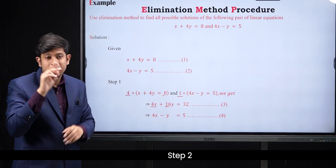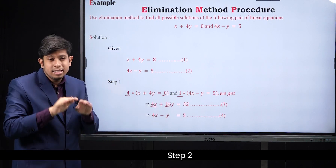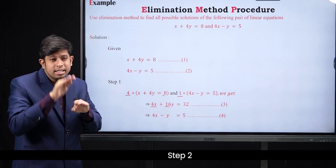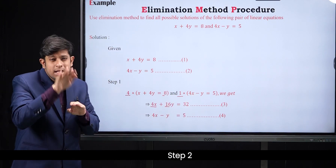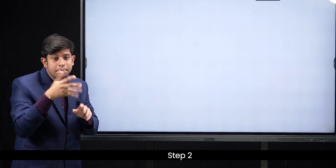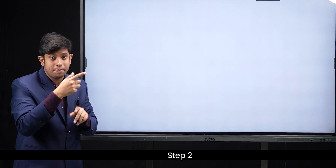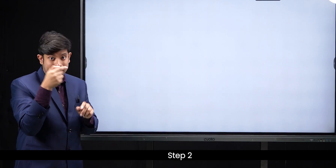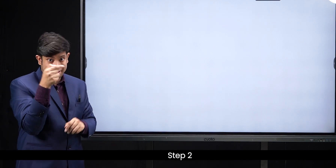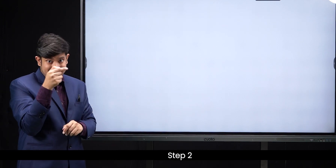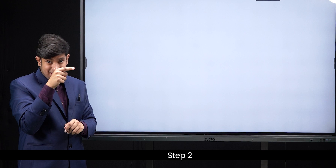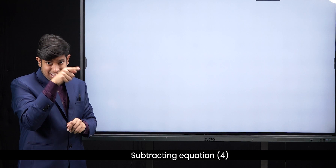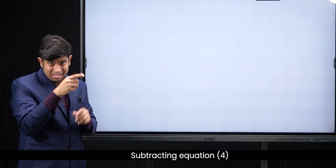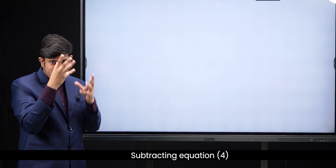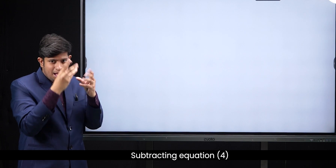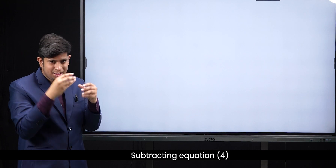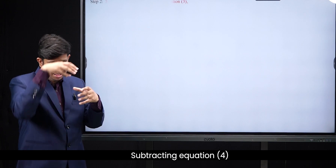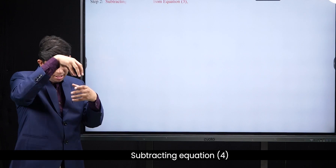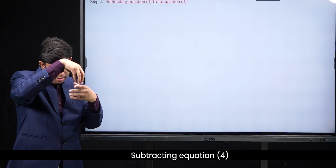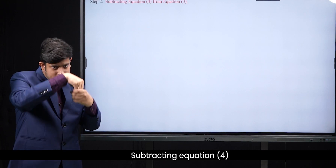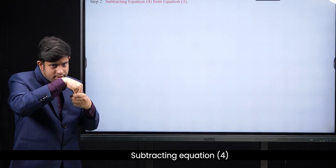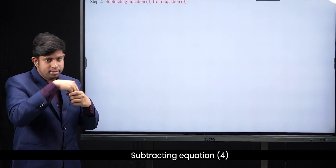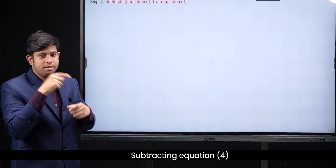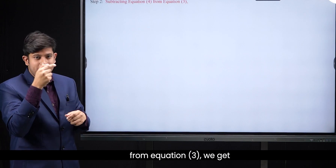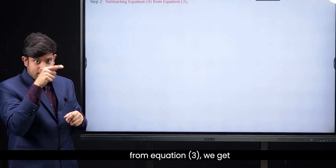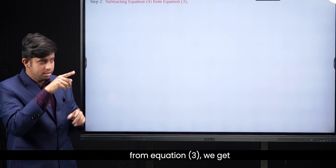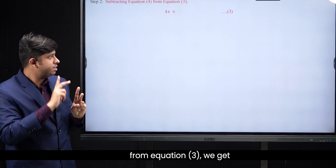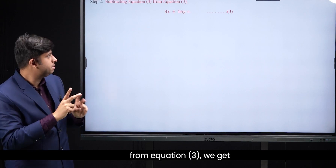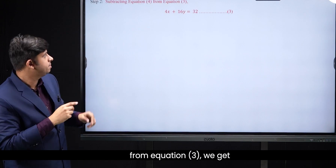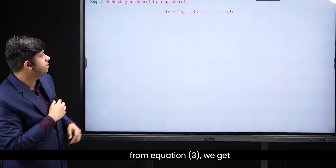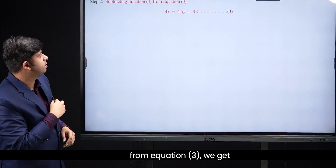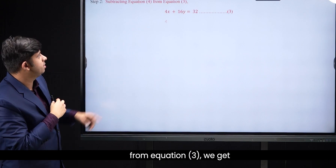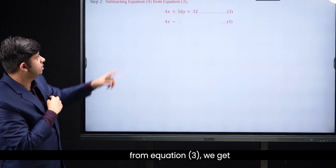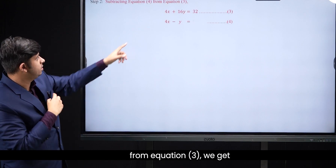Step 2. Subtracting equation 4 from equation 3, we get